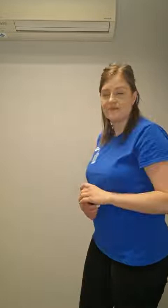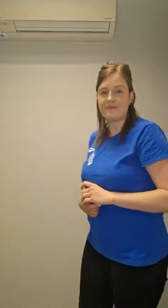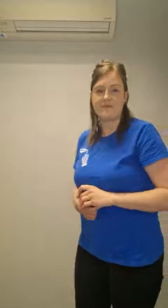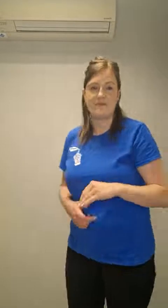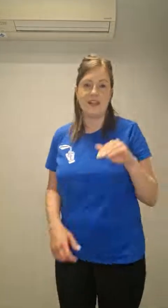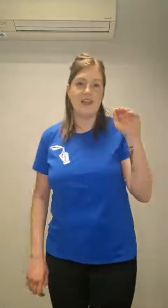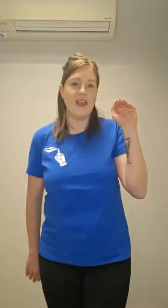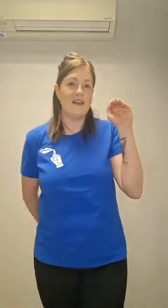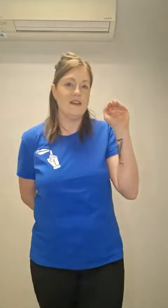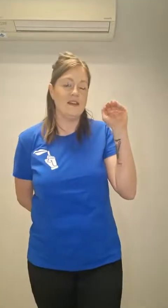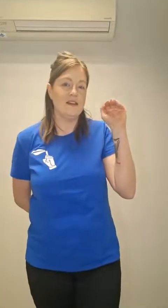Again,